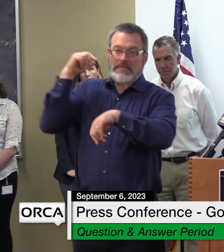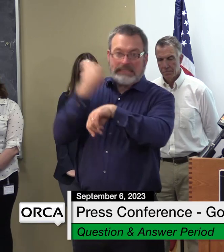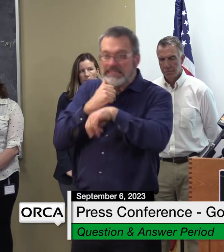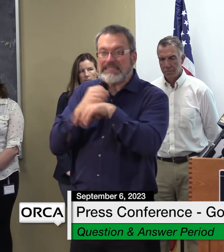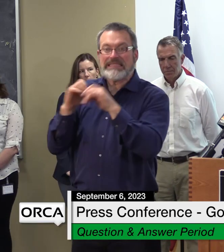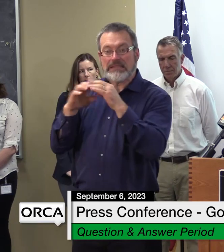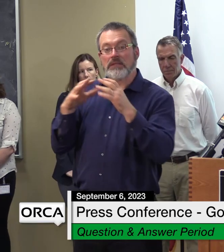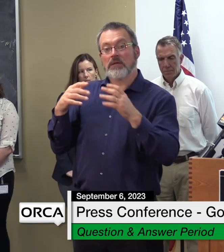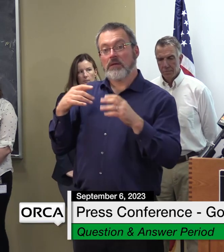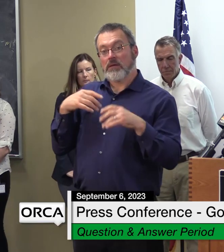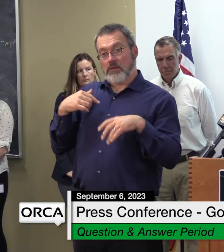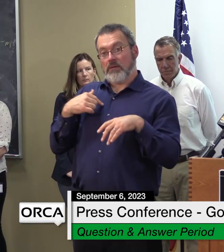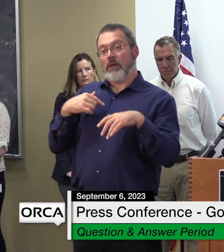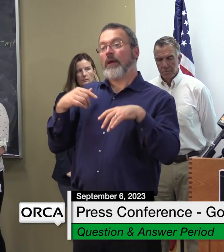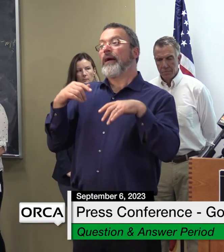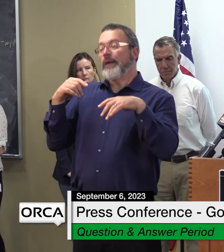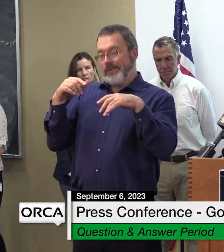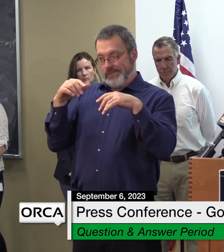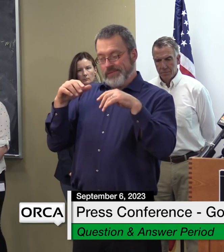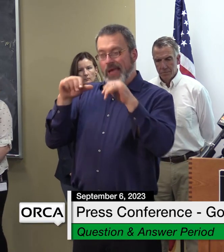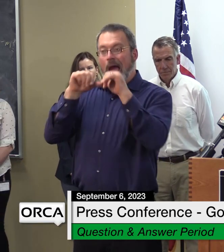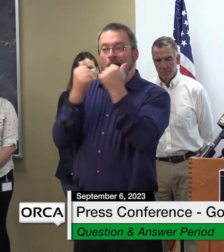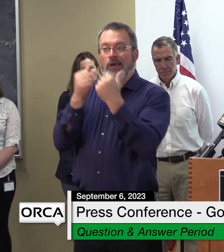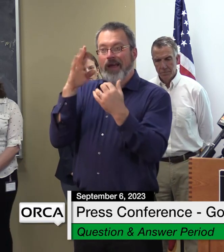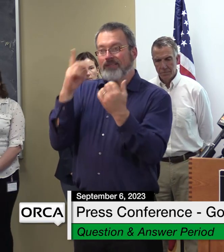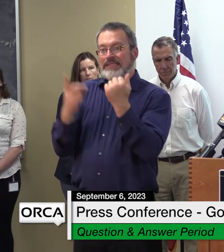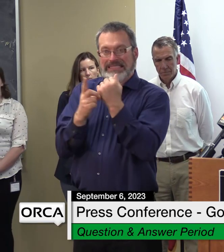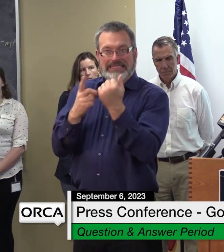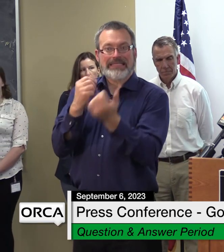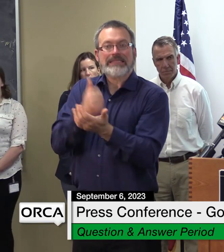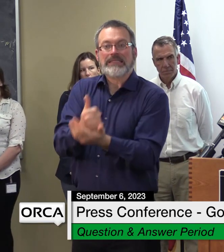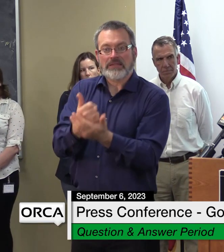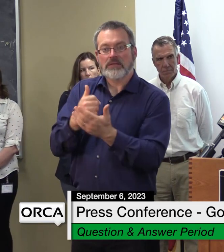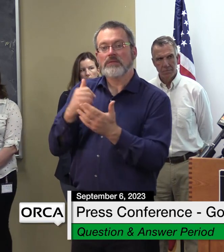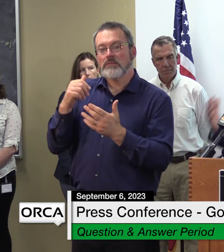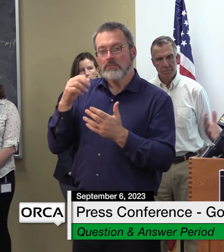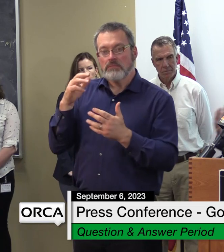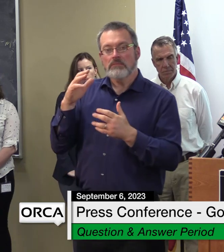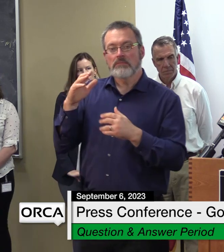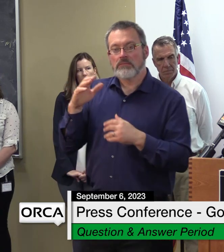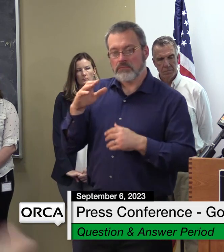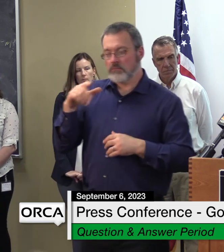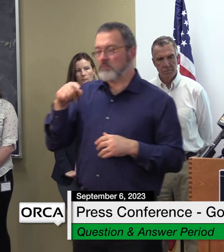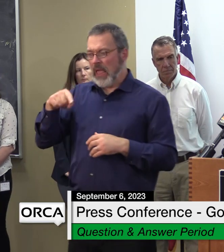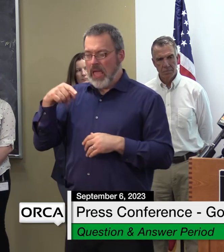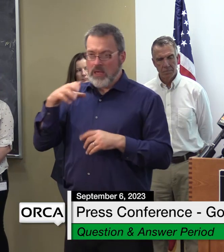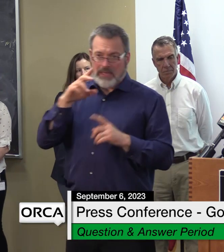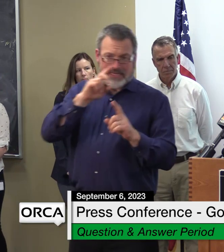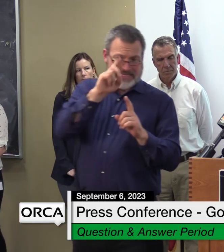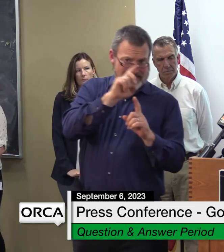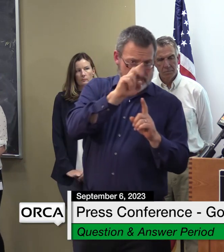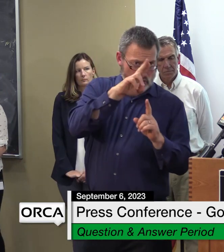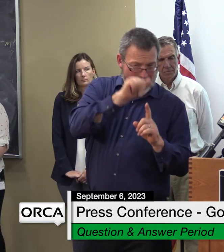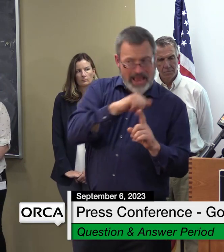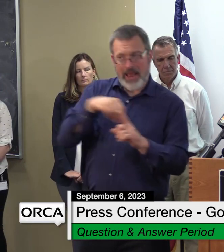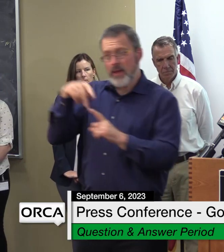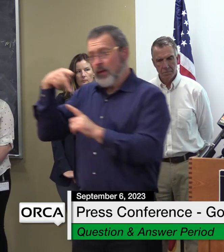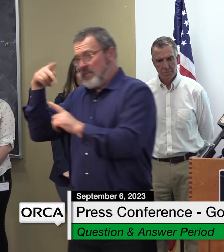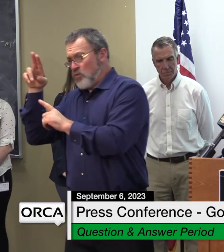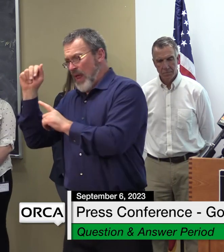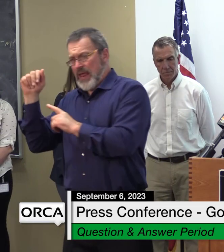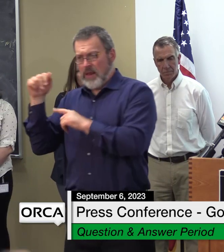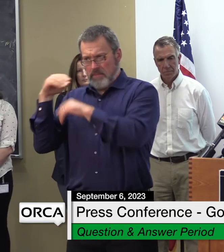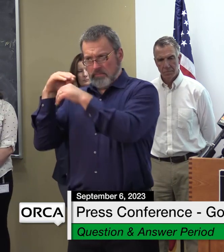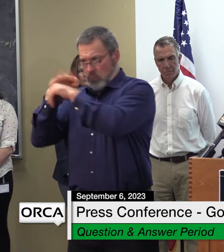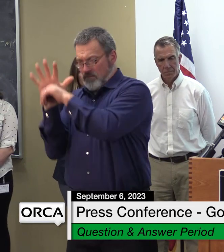Services. It's a different program, DUA, than PUA, but what we don't want to do is find ourselves on the back end of this having to go